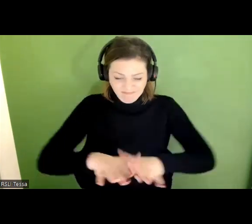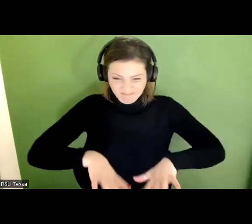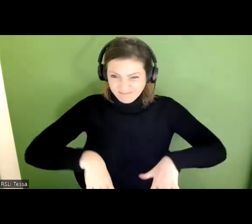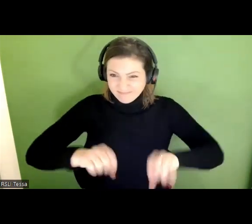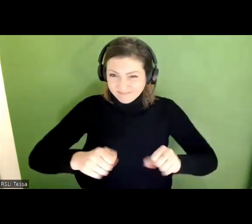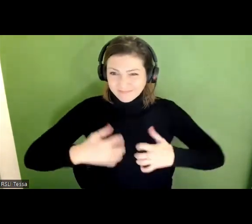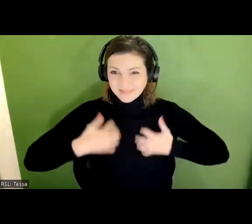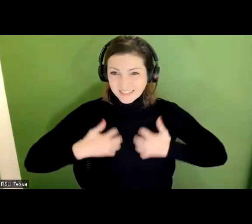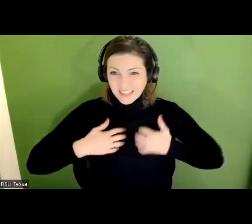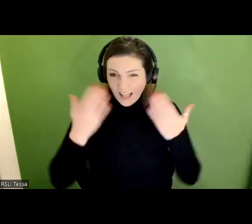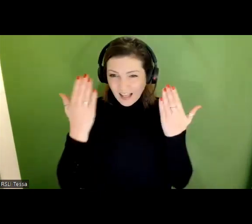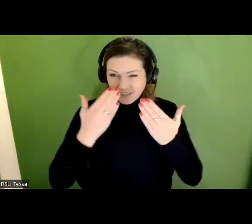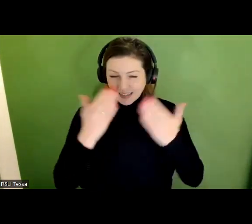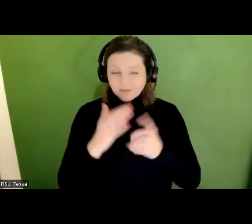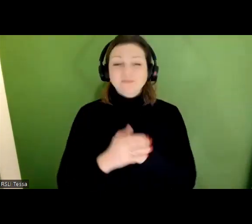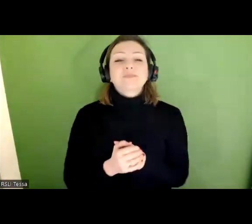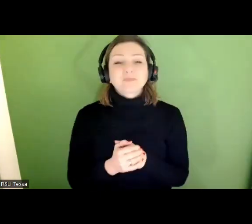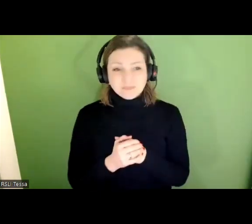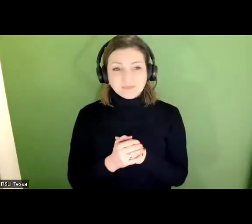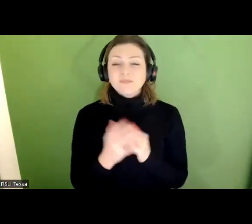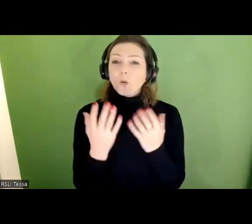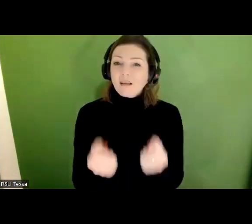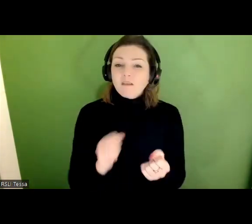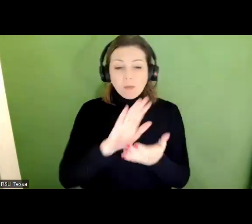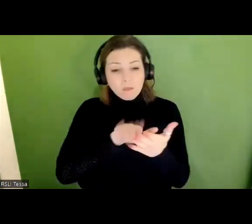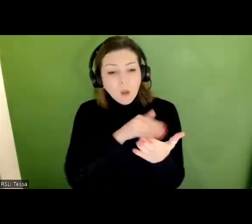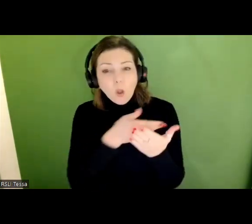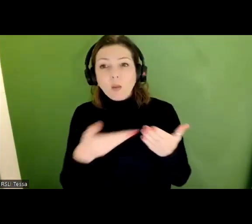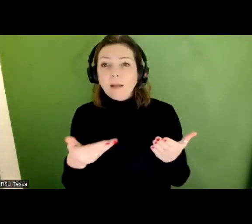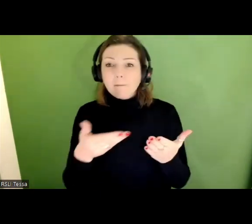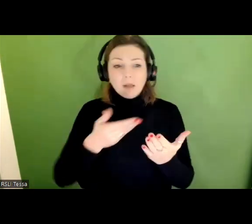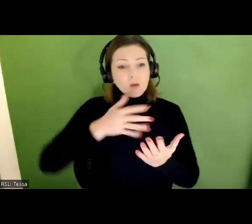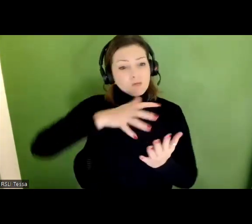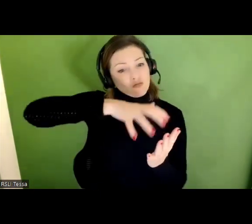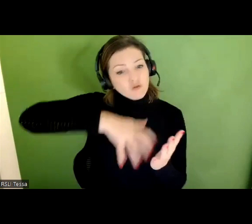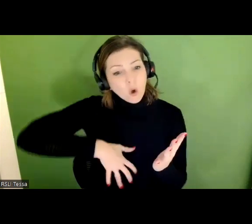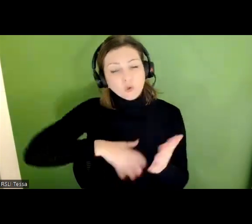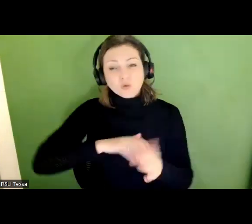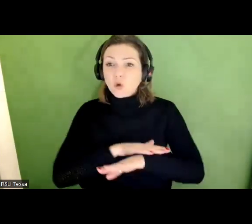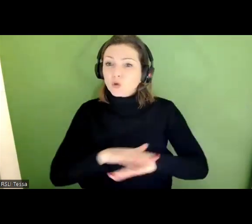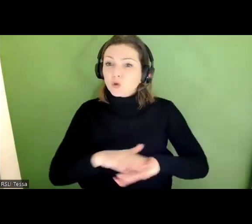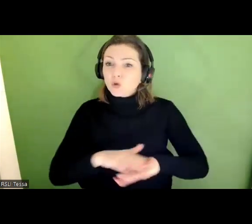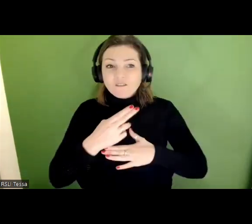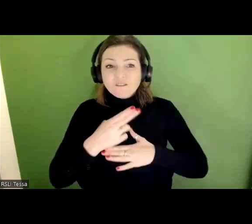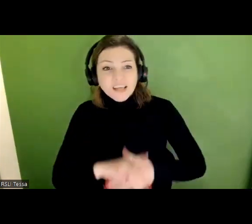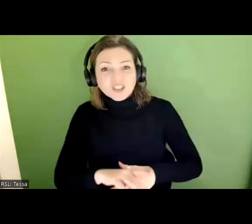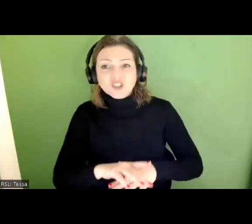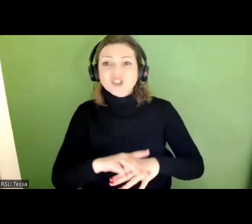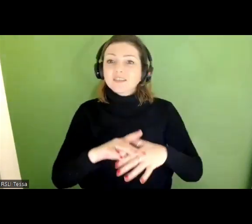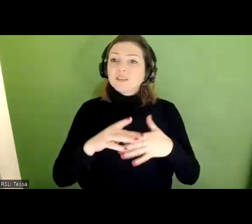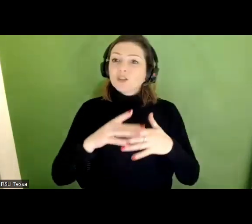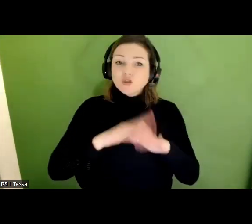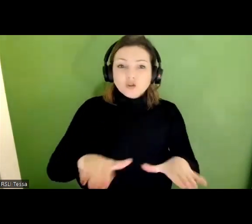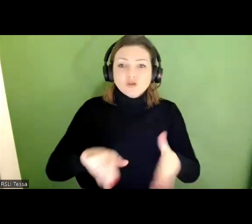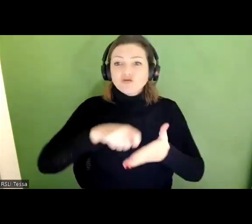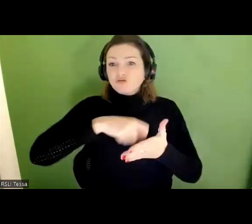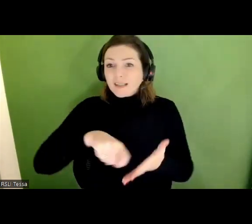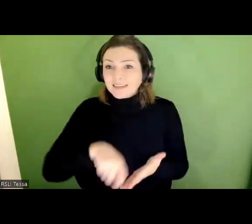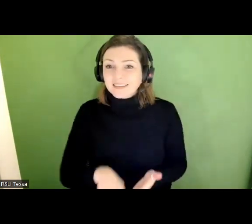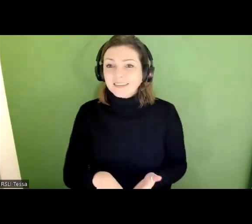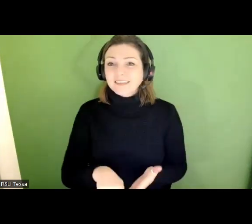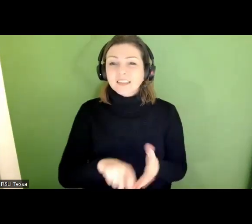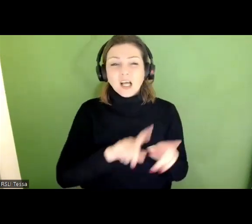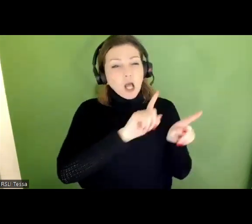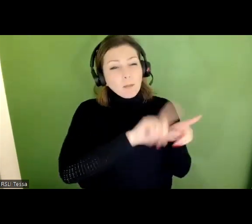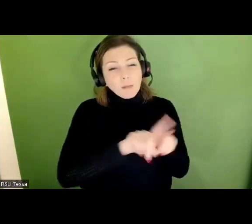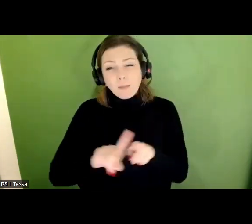really exciting evening where we've got poems, prose, non-fiction, children's writing, and a